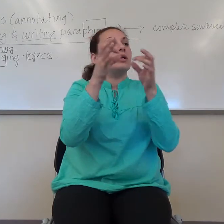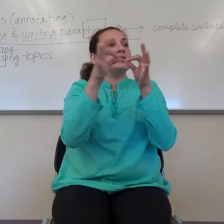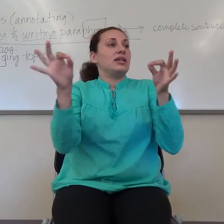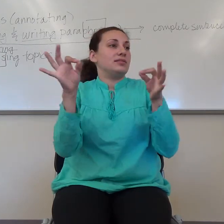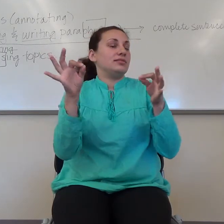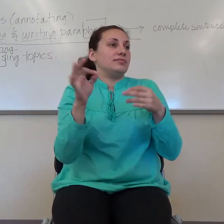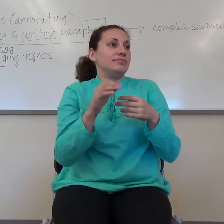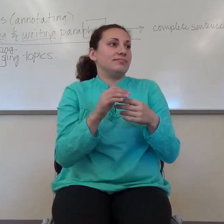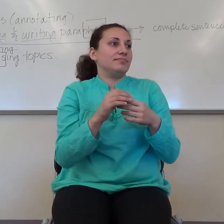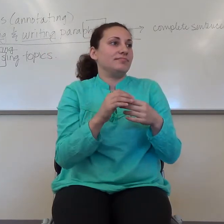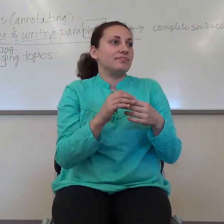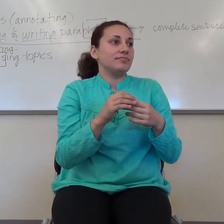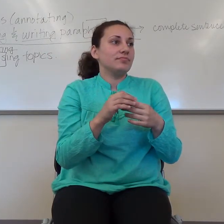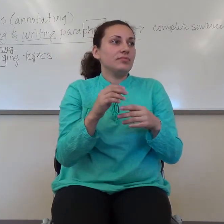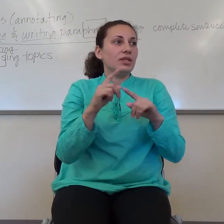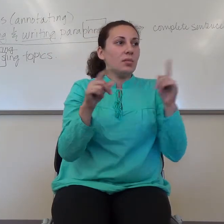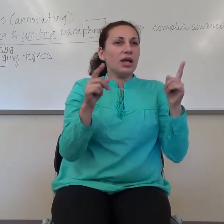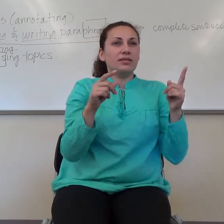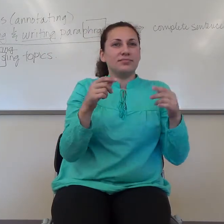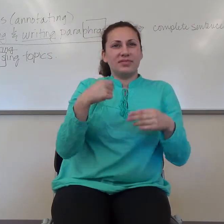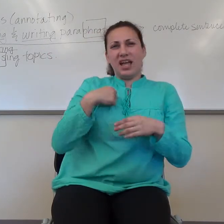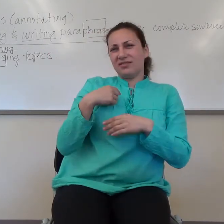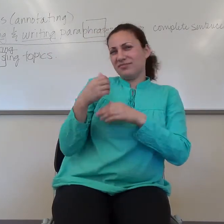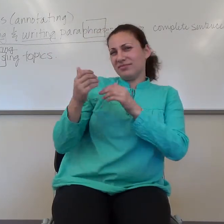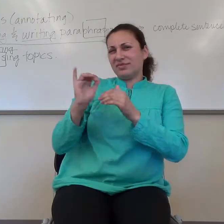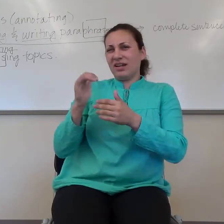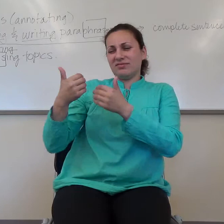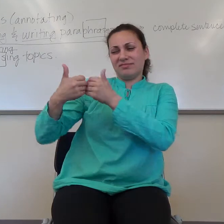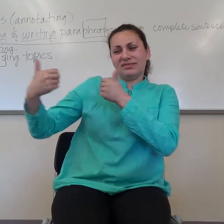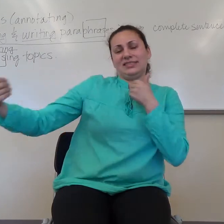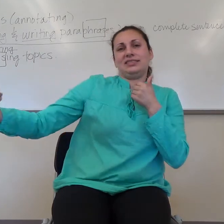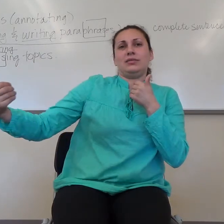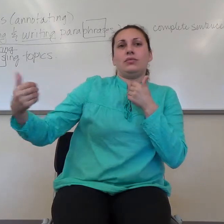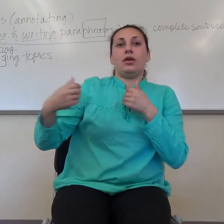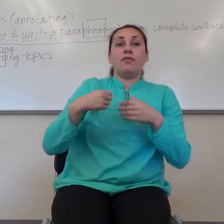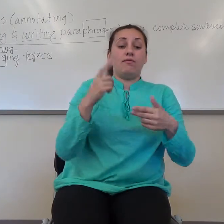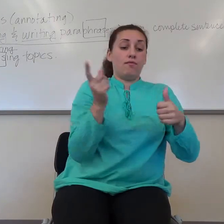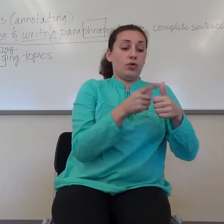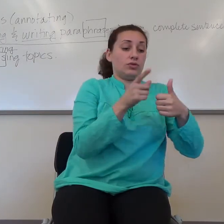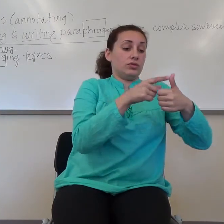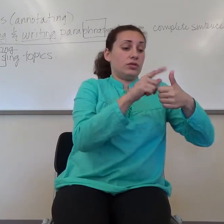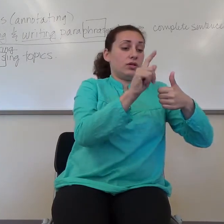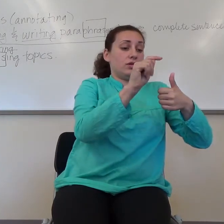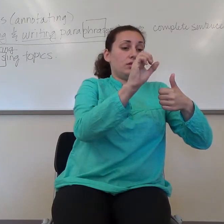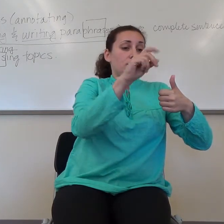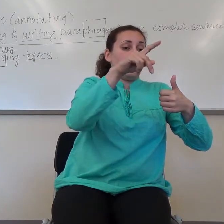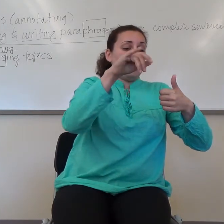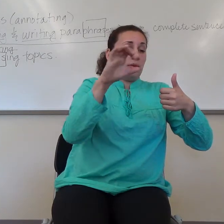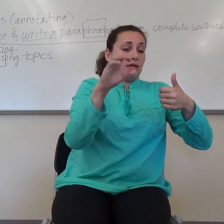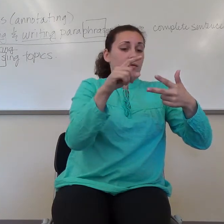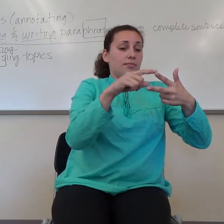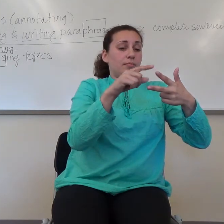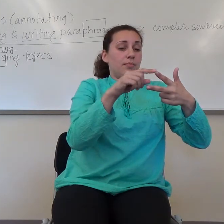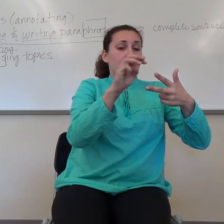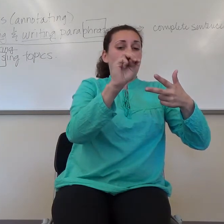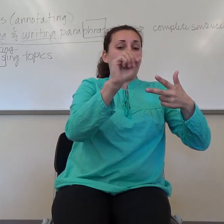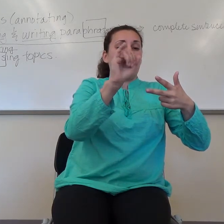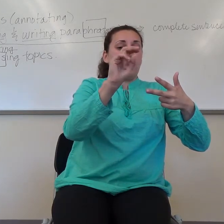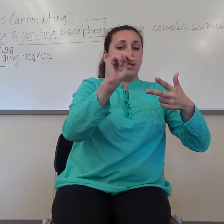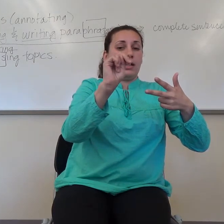people were just lost. So I separate it out. I do topics first, then main ideas, and then topic